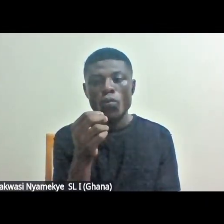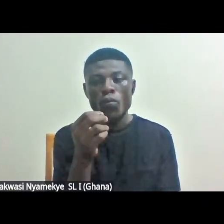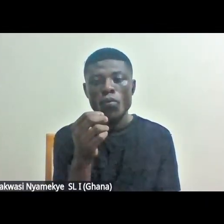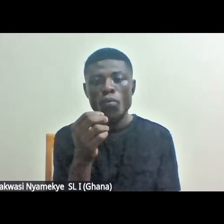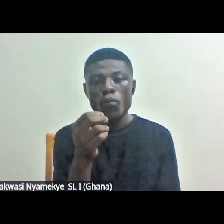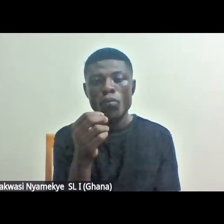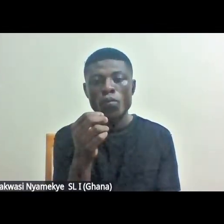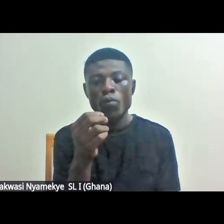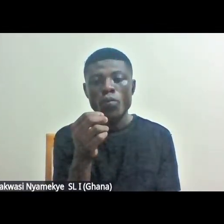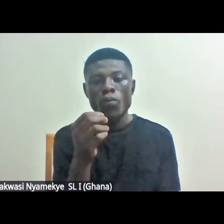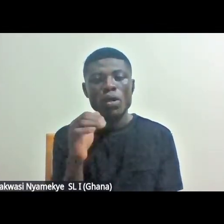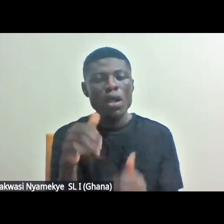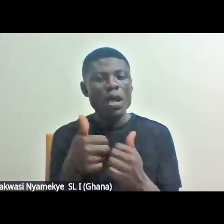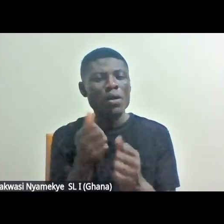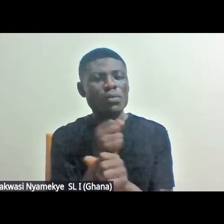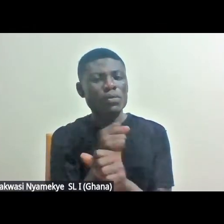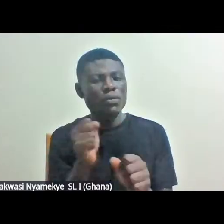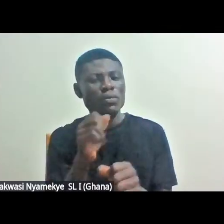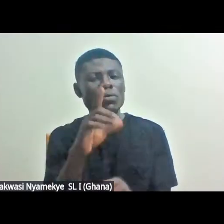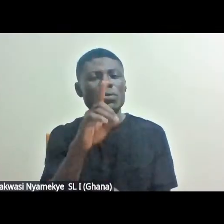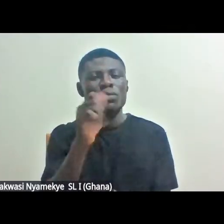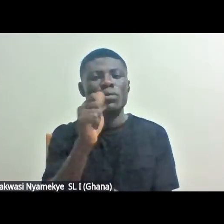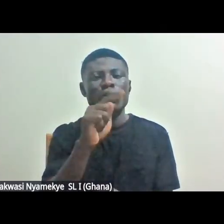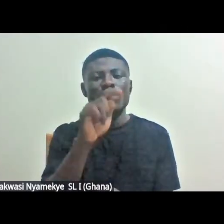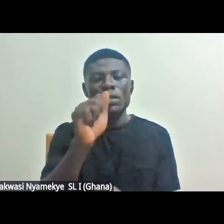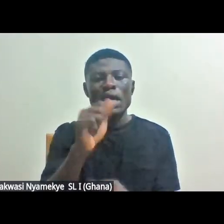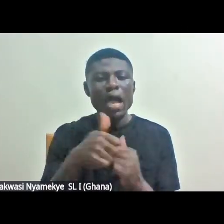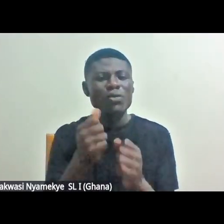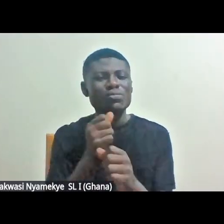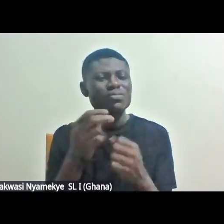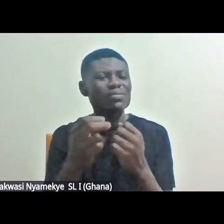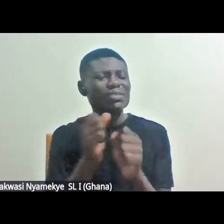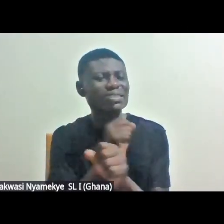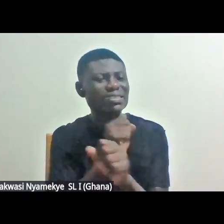How secure is data on the notebook LM?